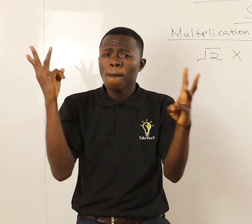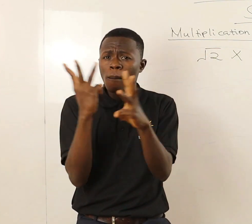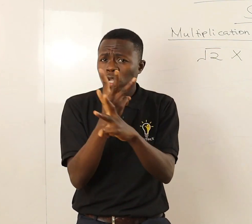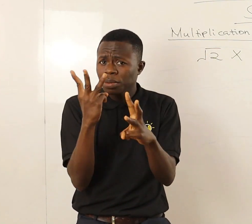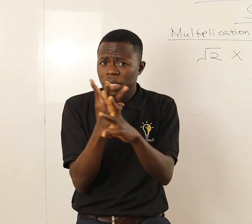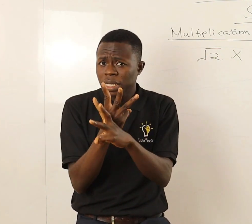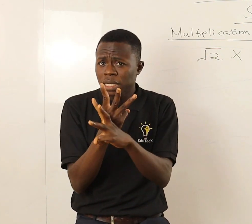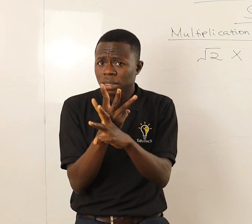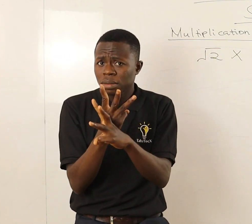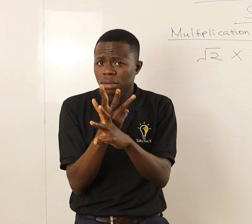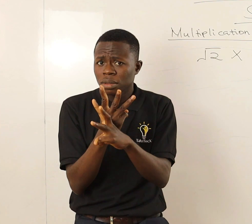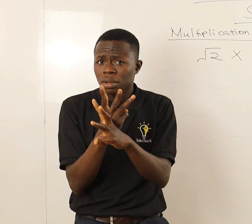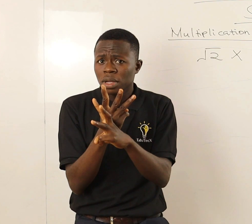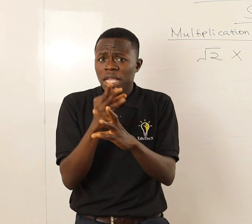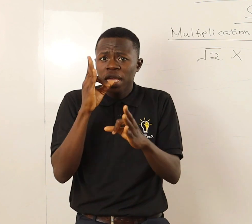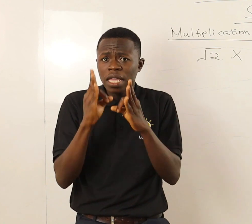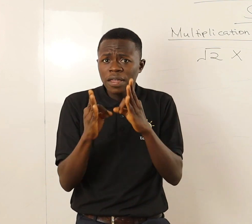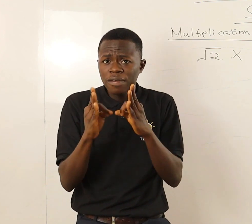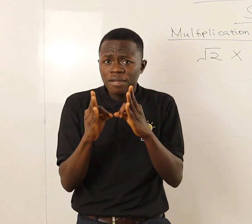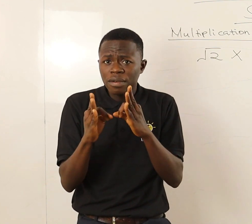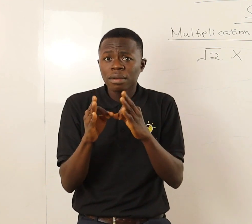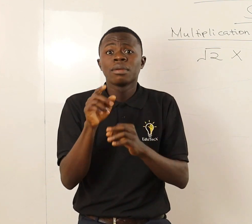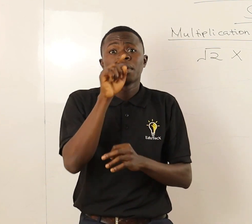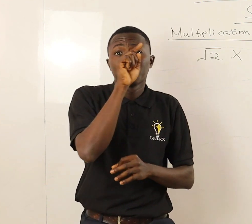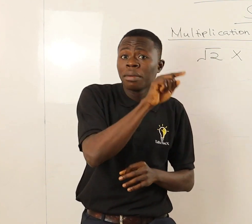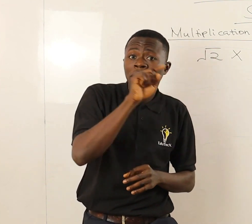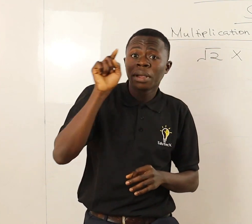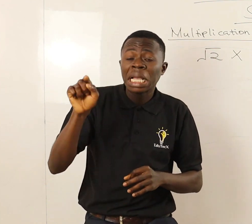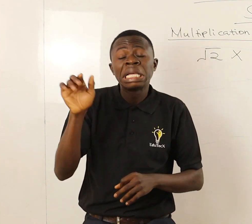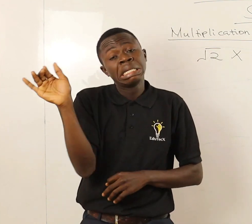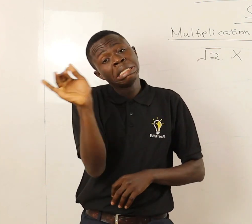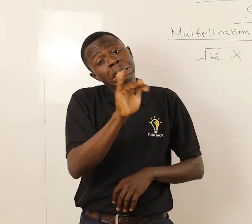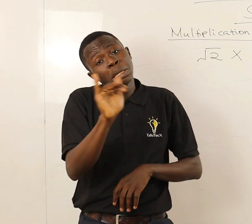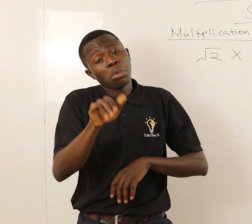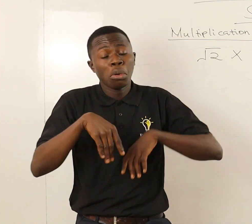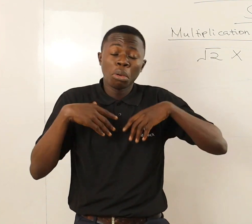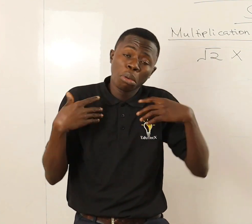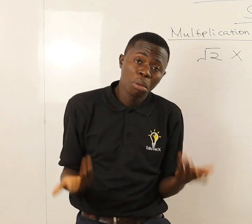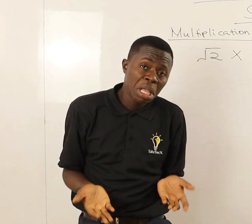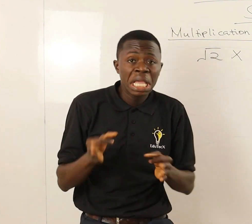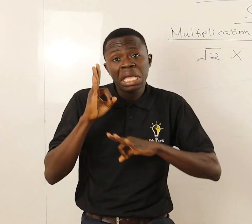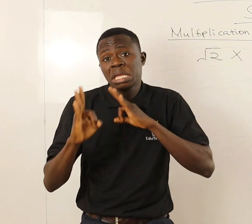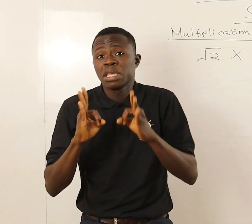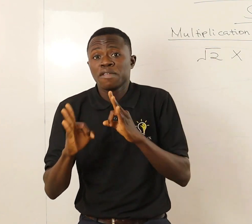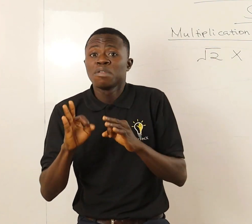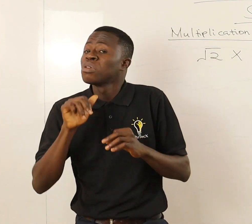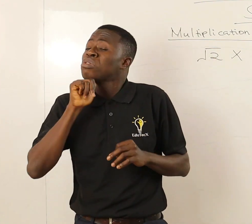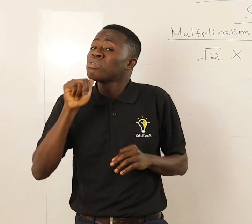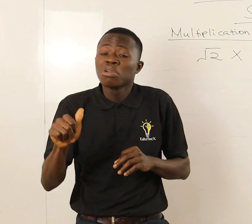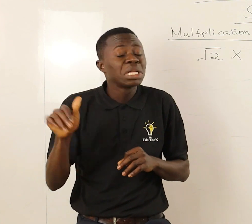Here, whether the numbers under the square root sign are the same or whether they are not the same, you